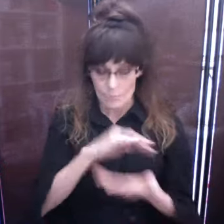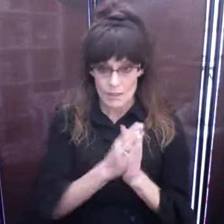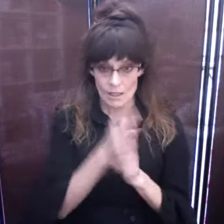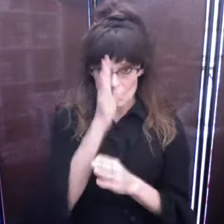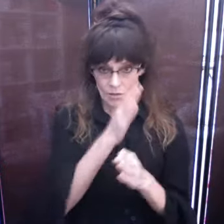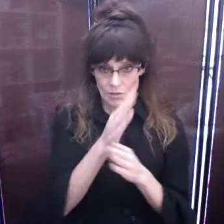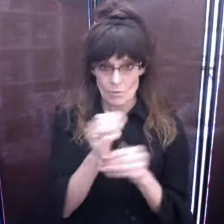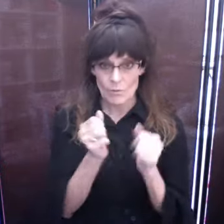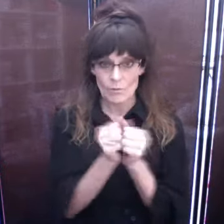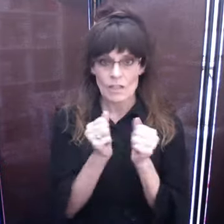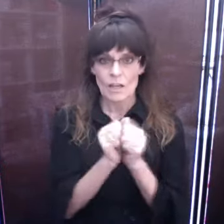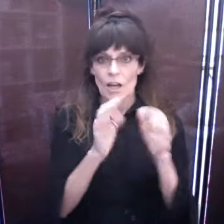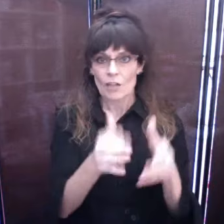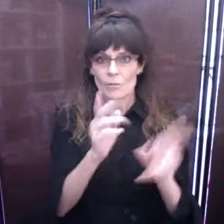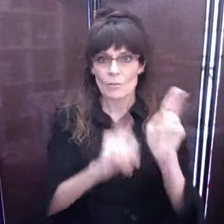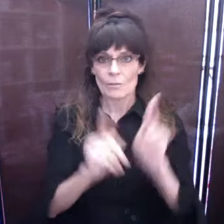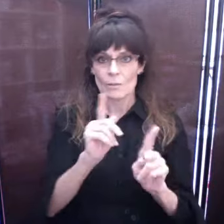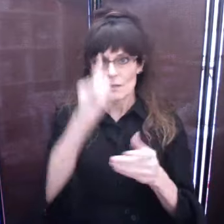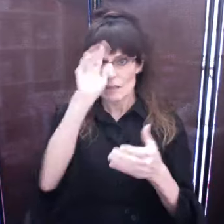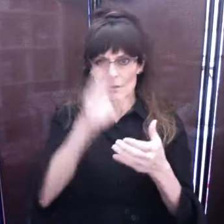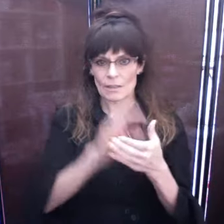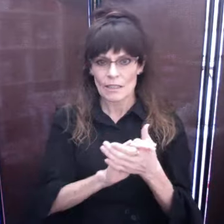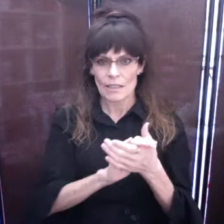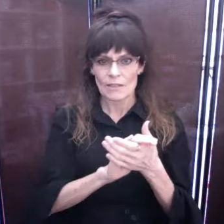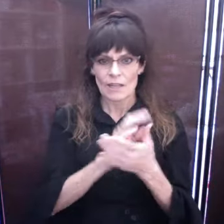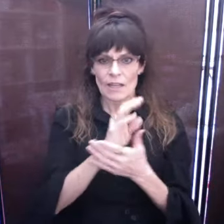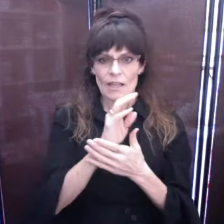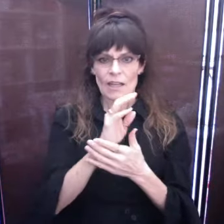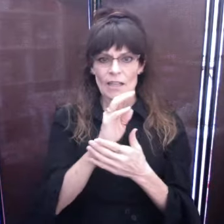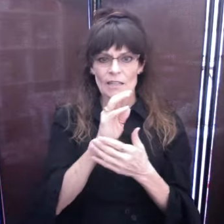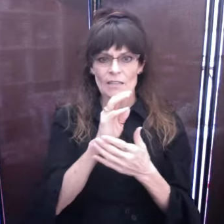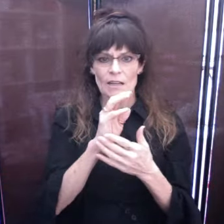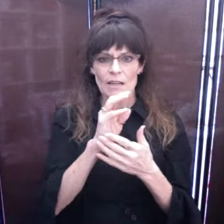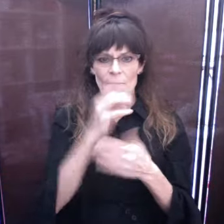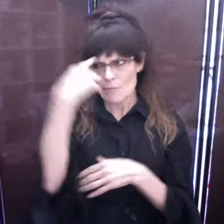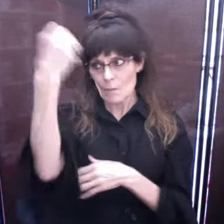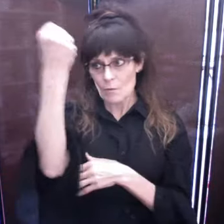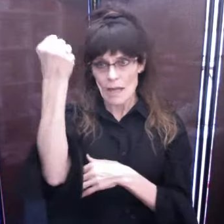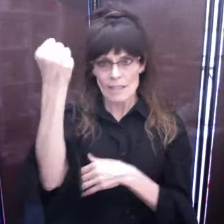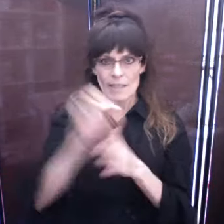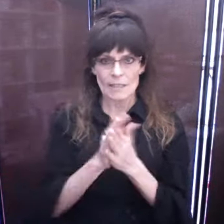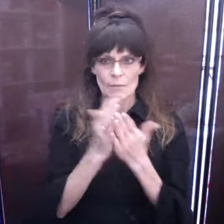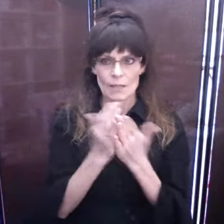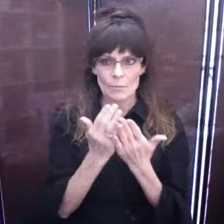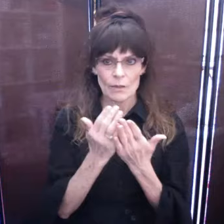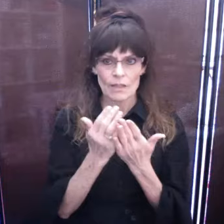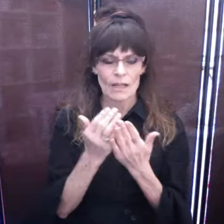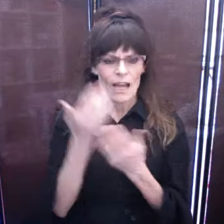with a bunch of people that believed in mastery over the big book. I don't think you can ever master yourself, but they believe you could master the principles in this